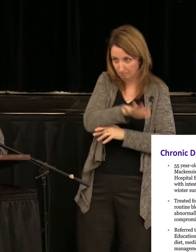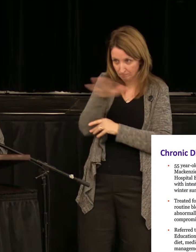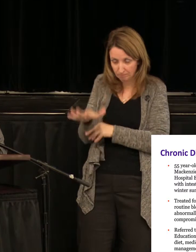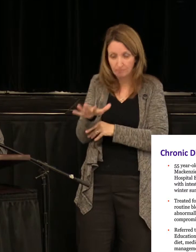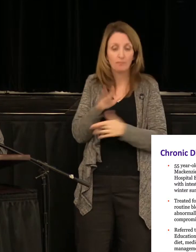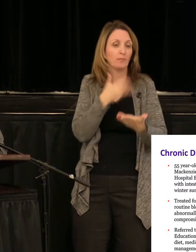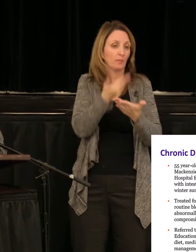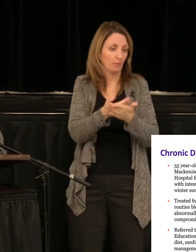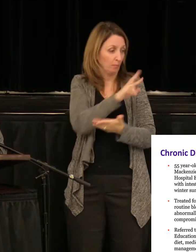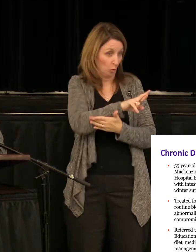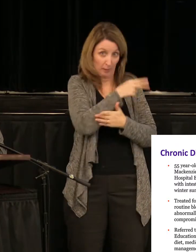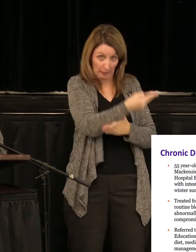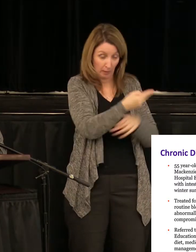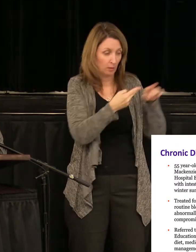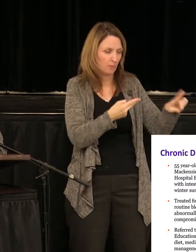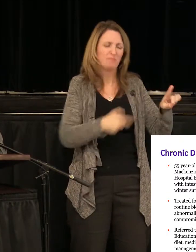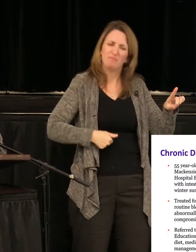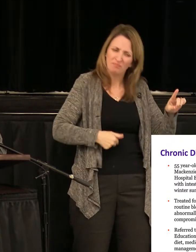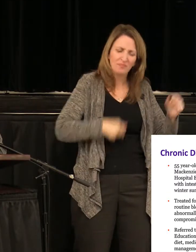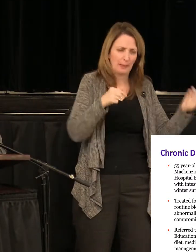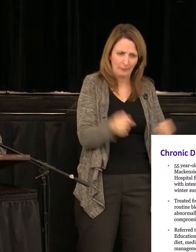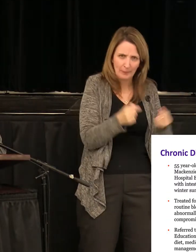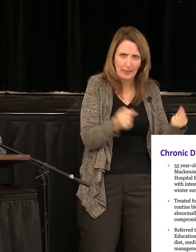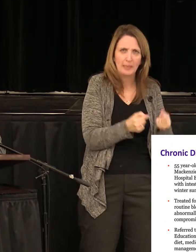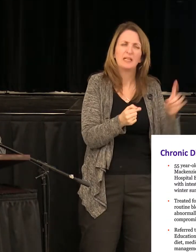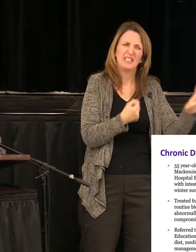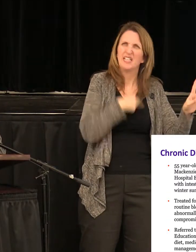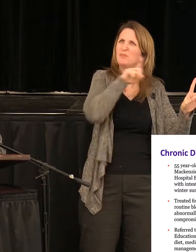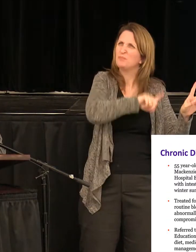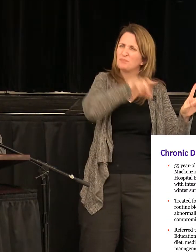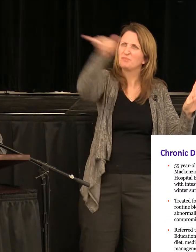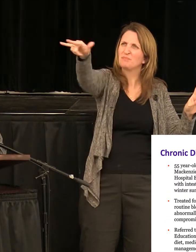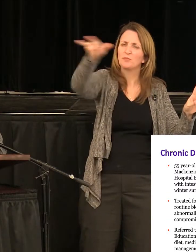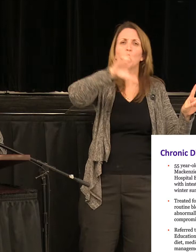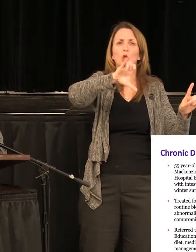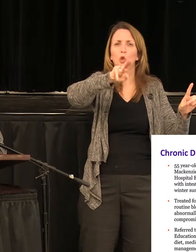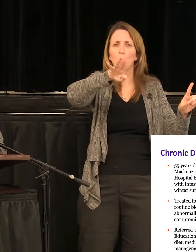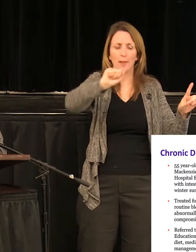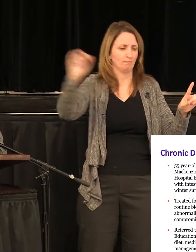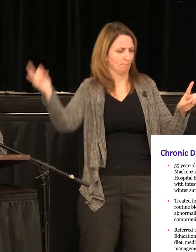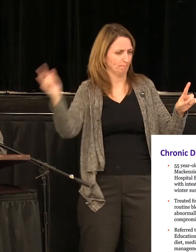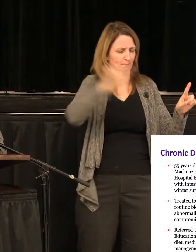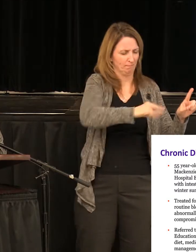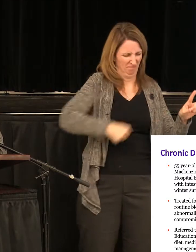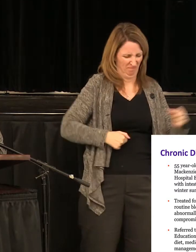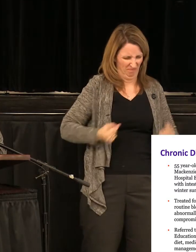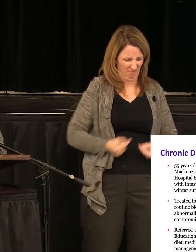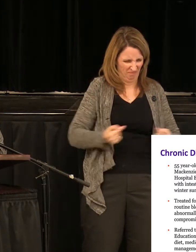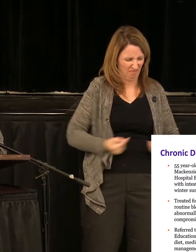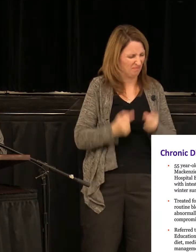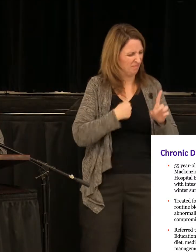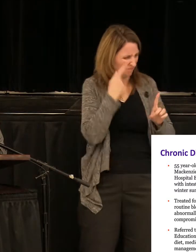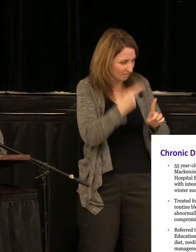Richmond Hill Hospital Emergency Department with some abdominal pain after coming back from a trip to Cuba. And he gets seen in the